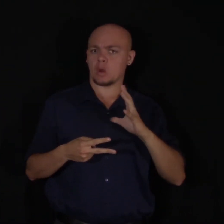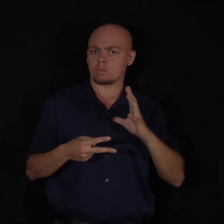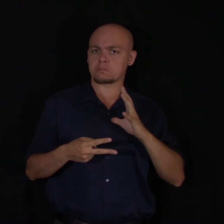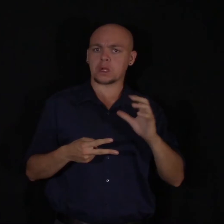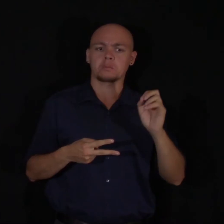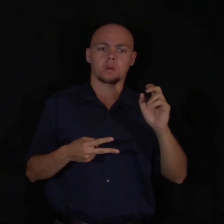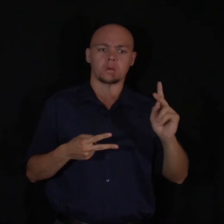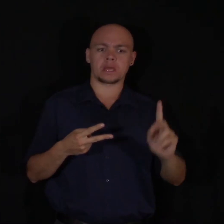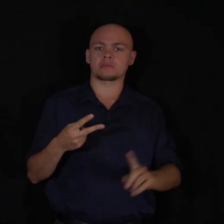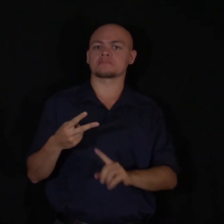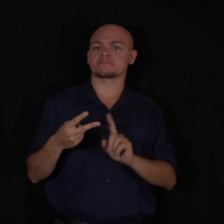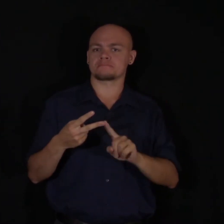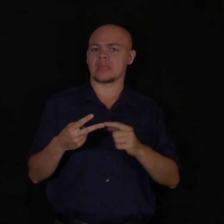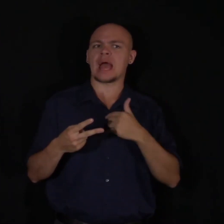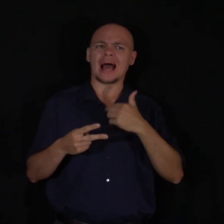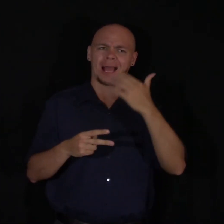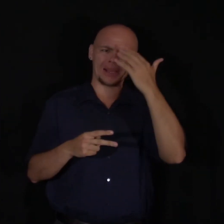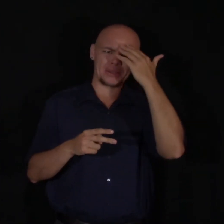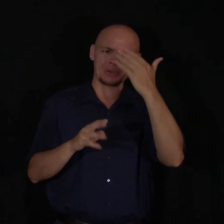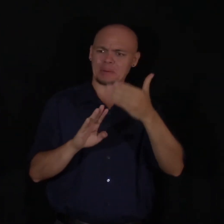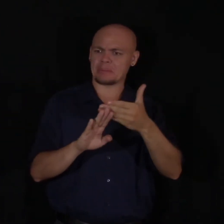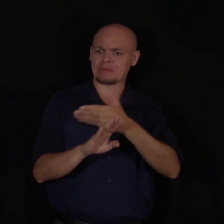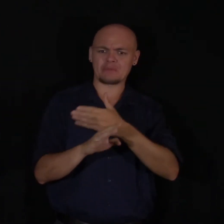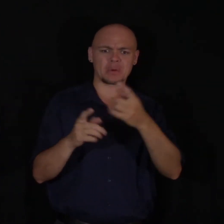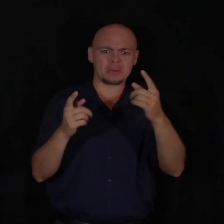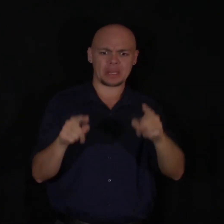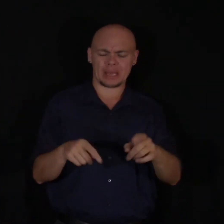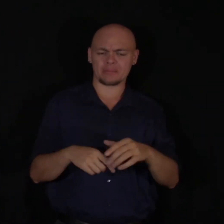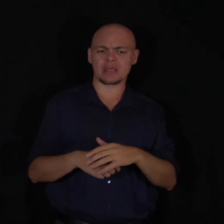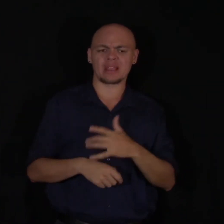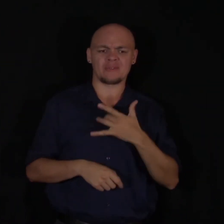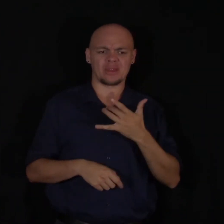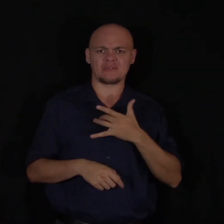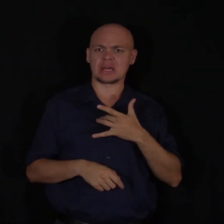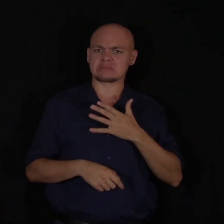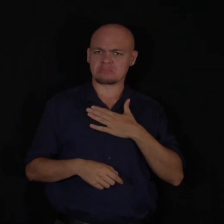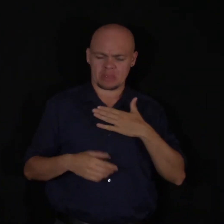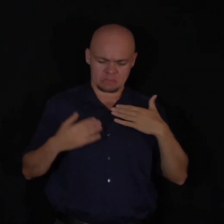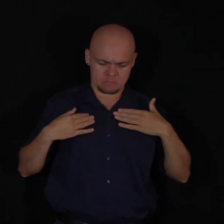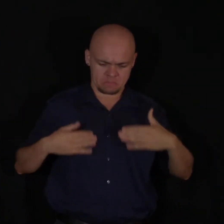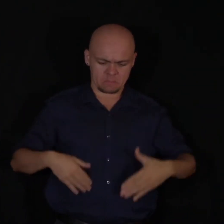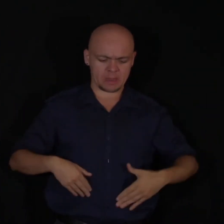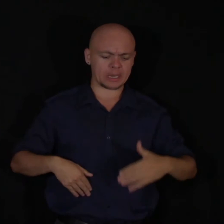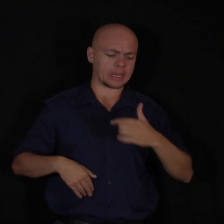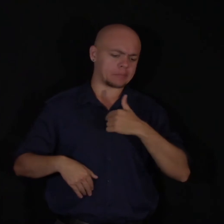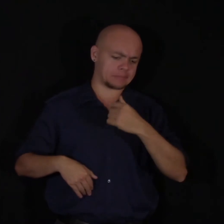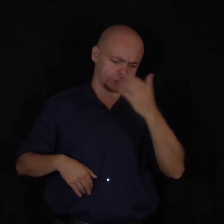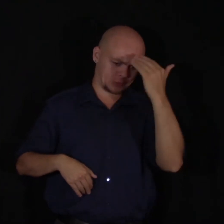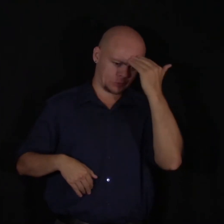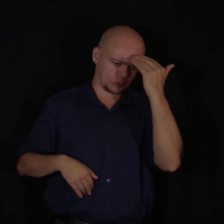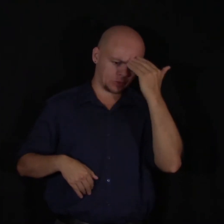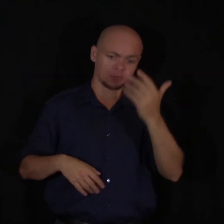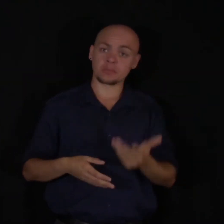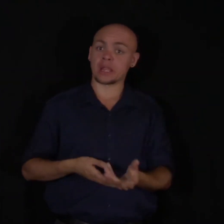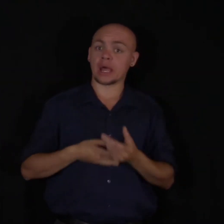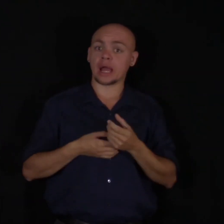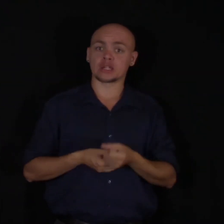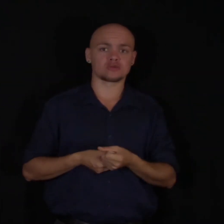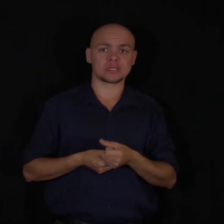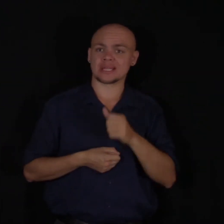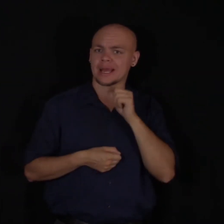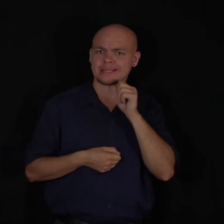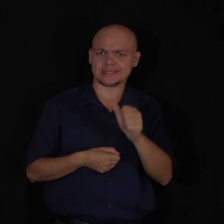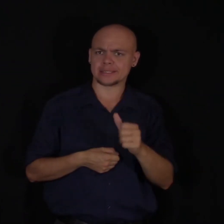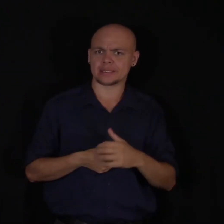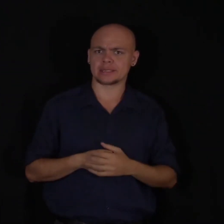going to happen. I knew it was going to happen. I felt it in my body, but I didn't trust it.